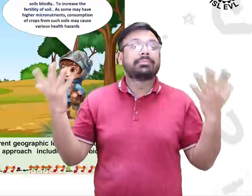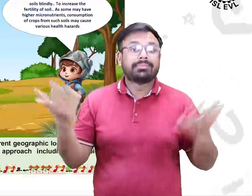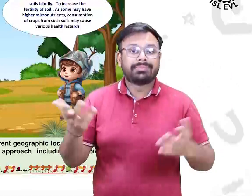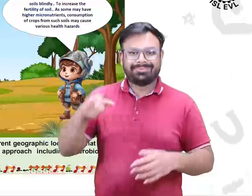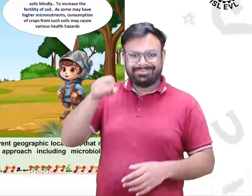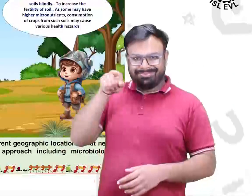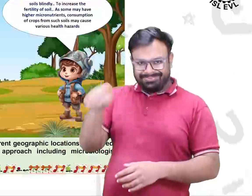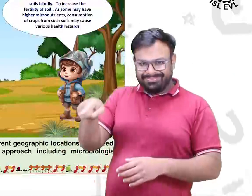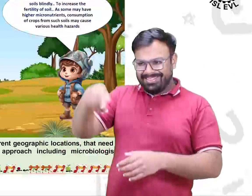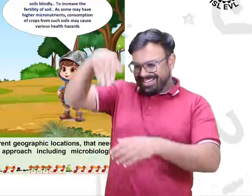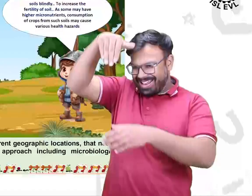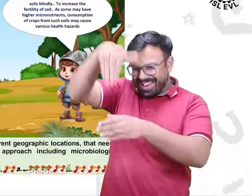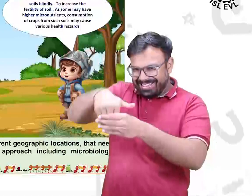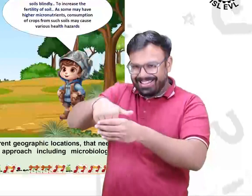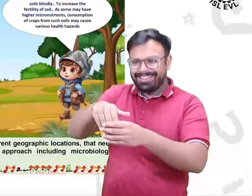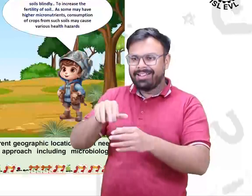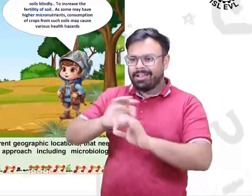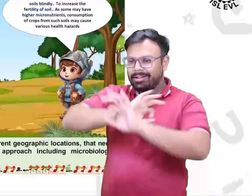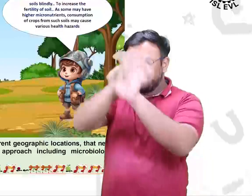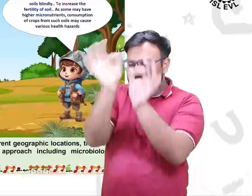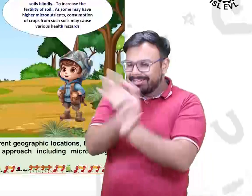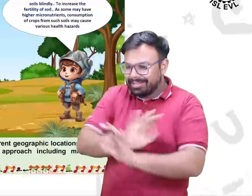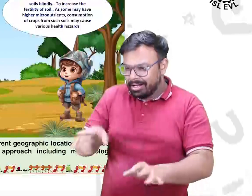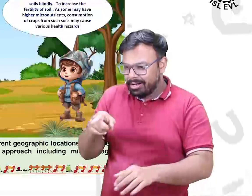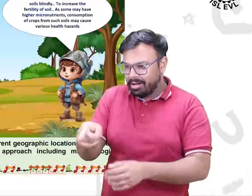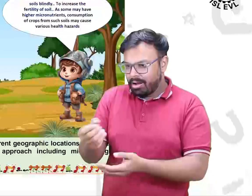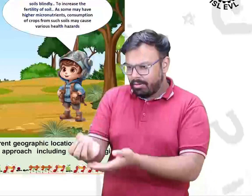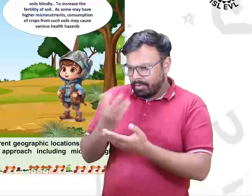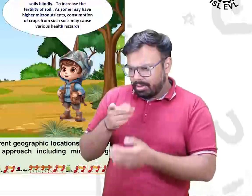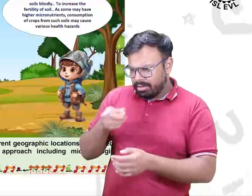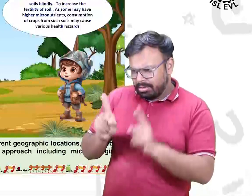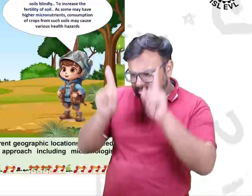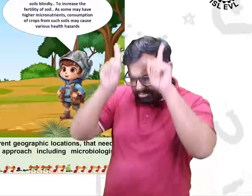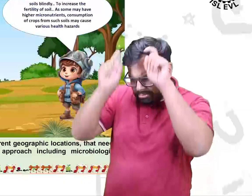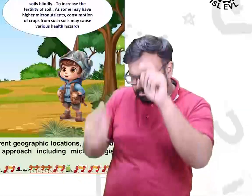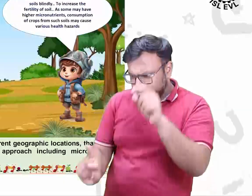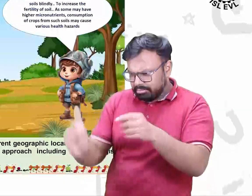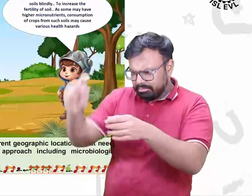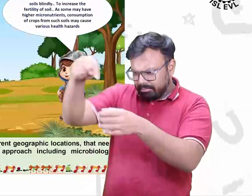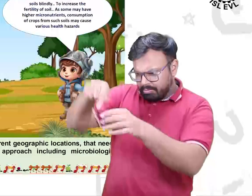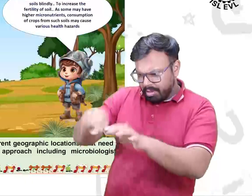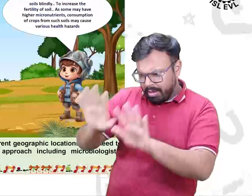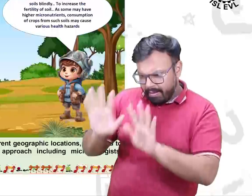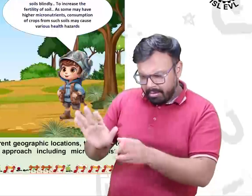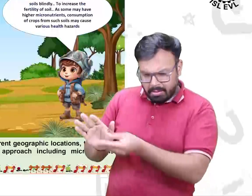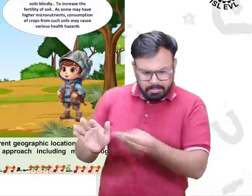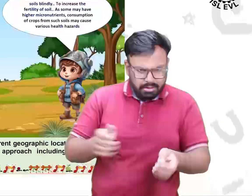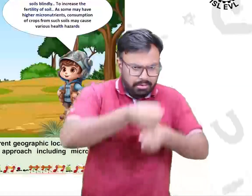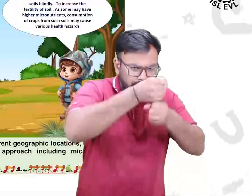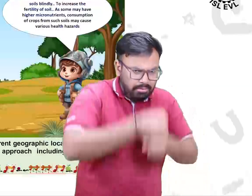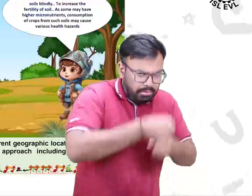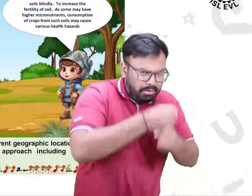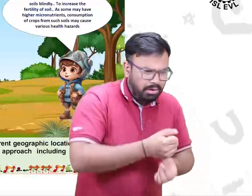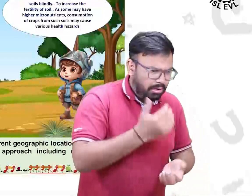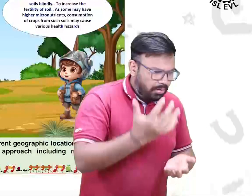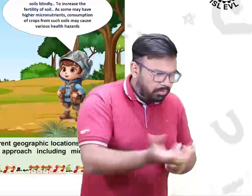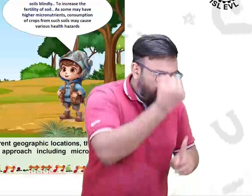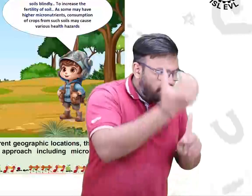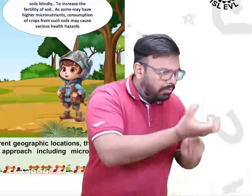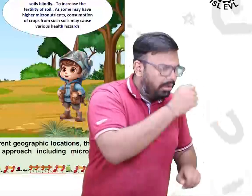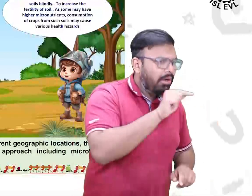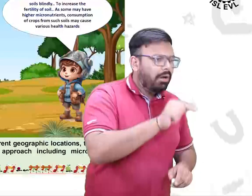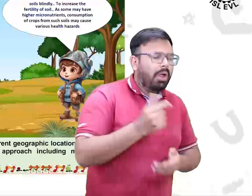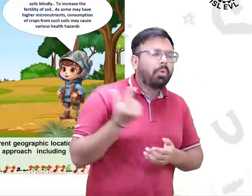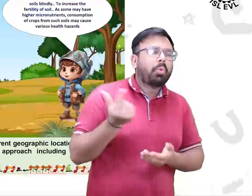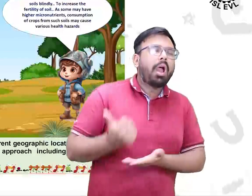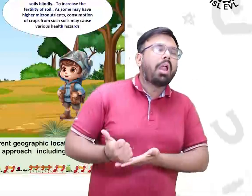at shallower levels and they can be used as a biopotential